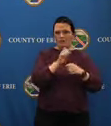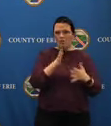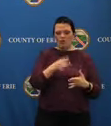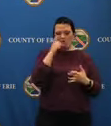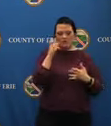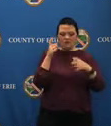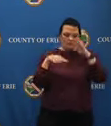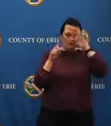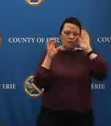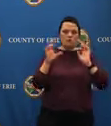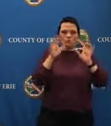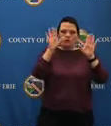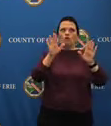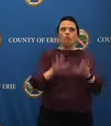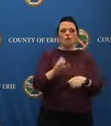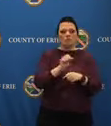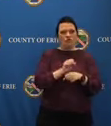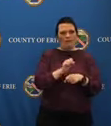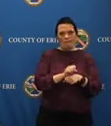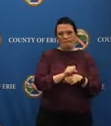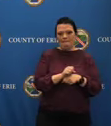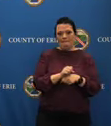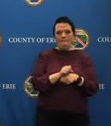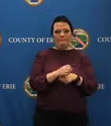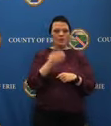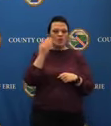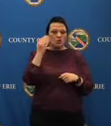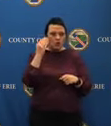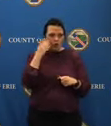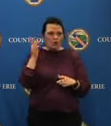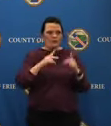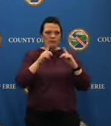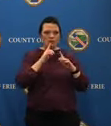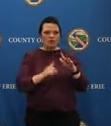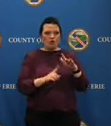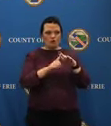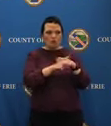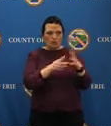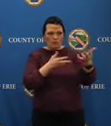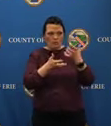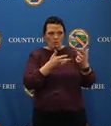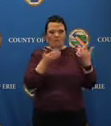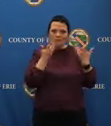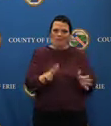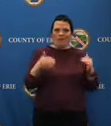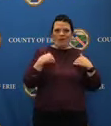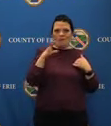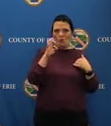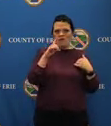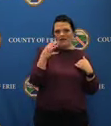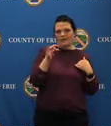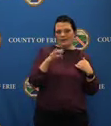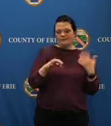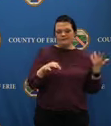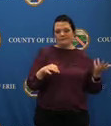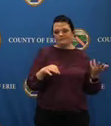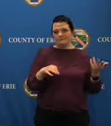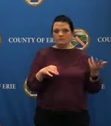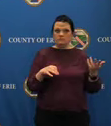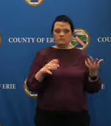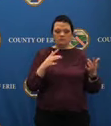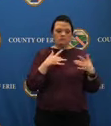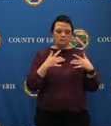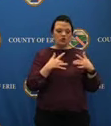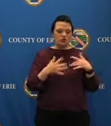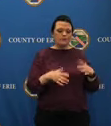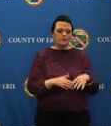they're doing an incredible job knowing that people are coming in that they deal with are going to have COVID-19. So it is a